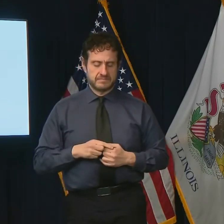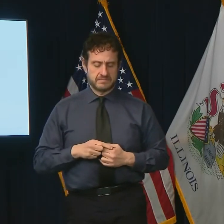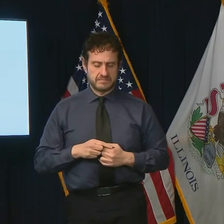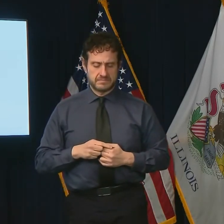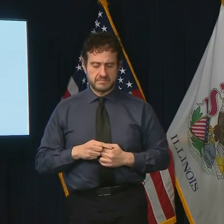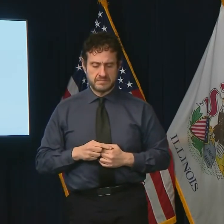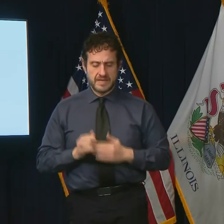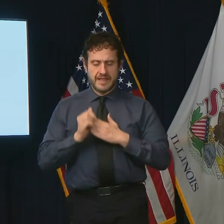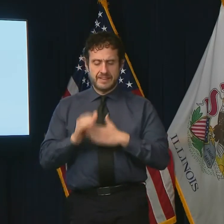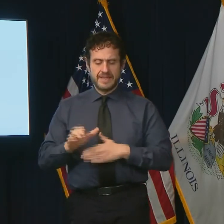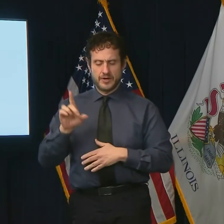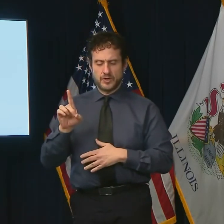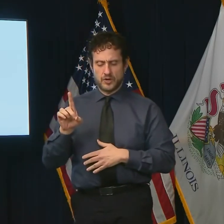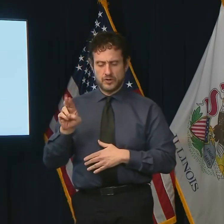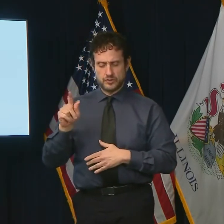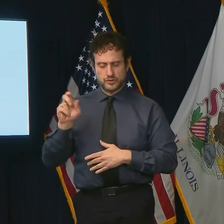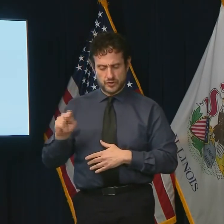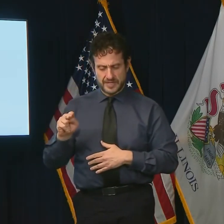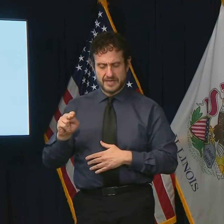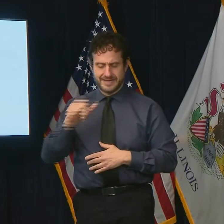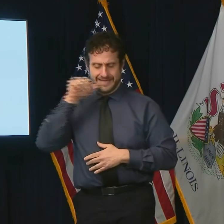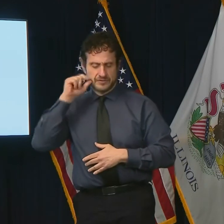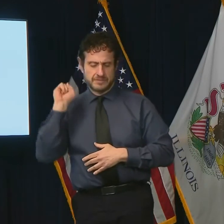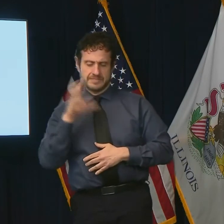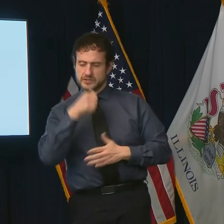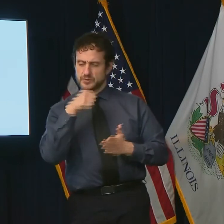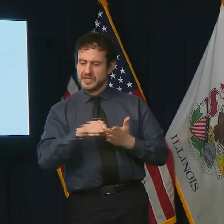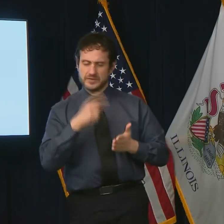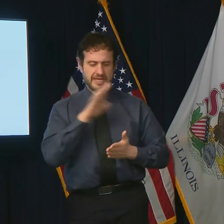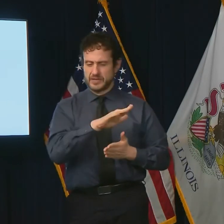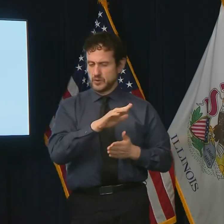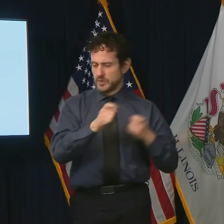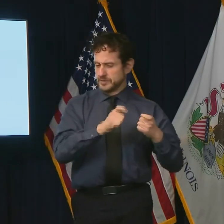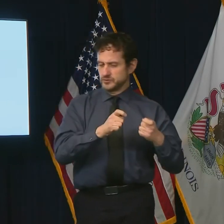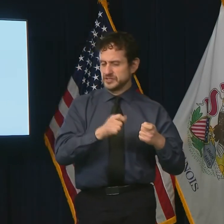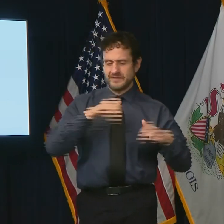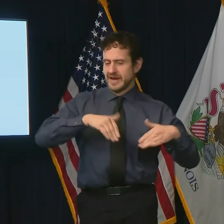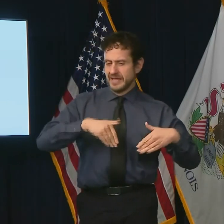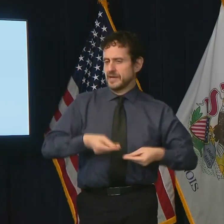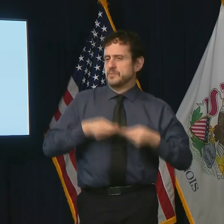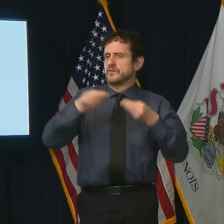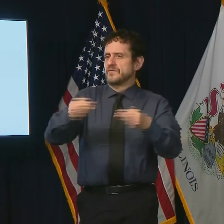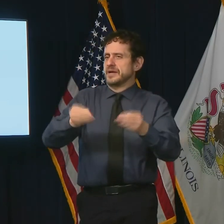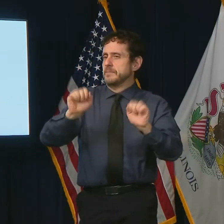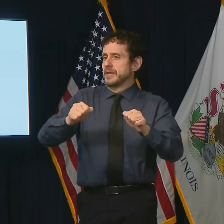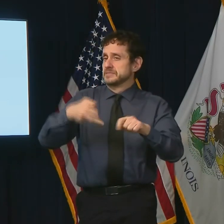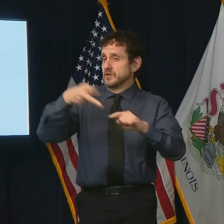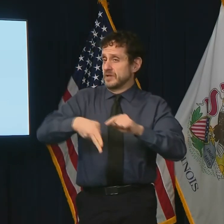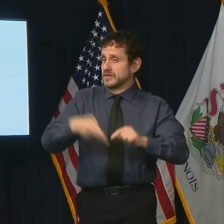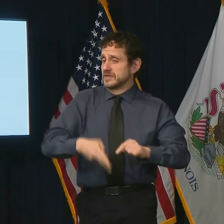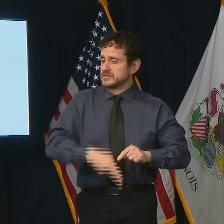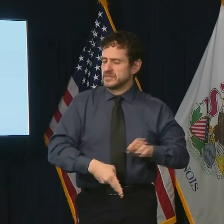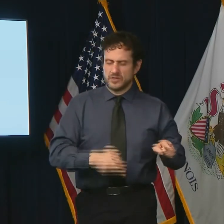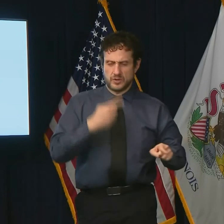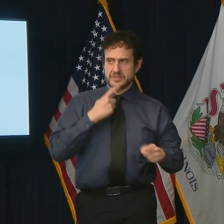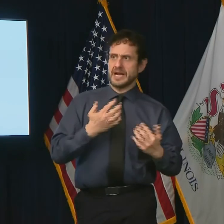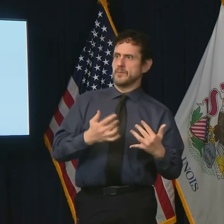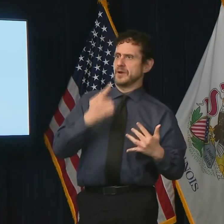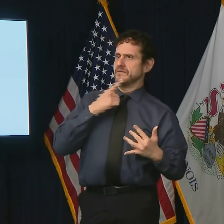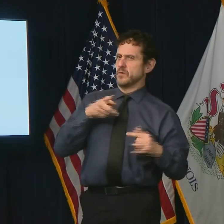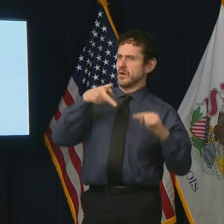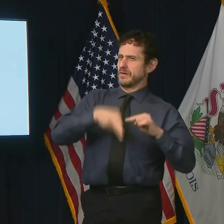Durkin yesterday sent you a letter saying your administration hasn't provided a list of potential cuts laid out by agency heads more than a year ago. You claim you're waiting for potential